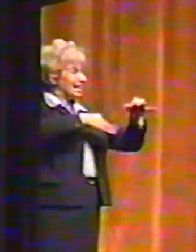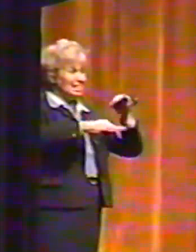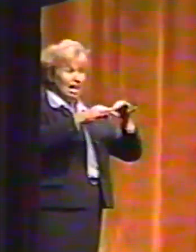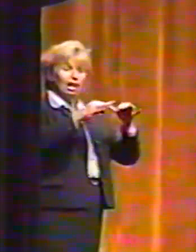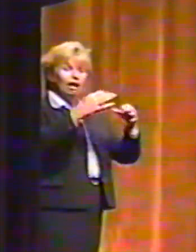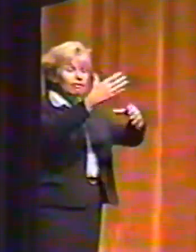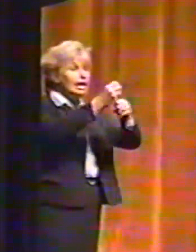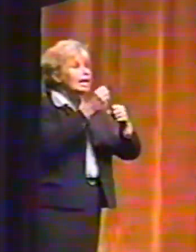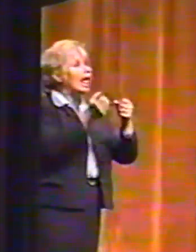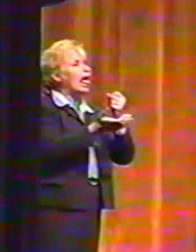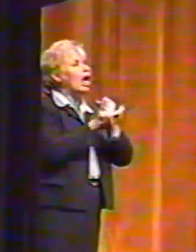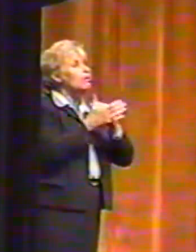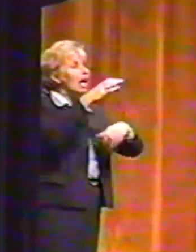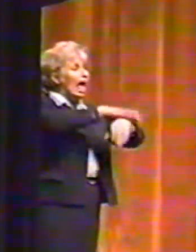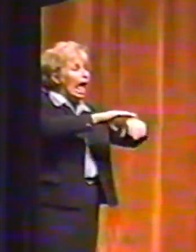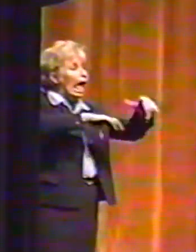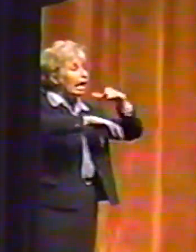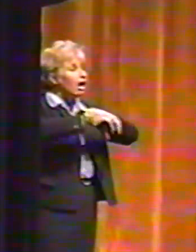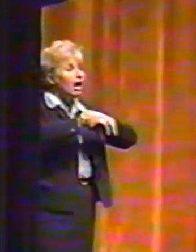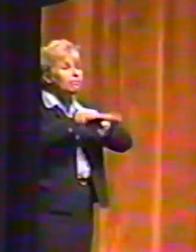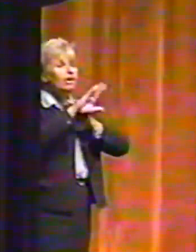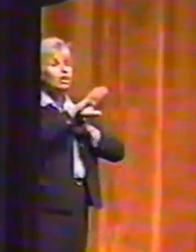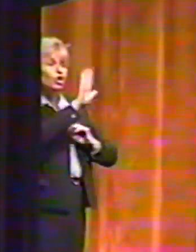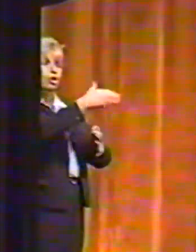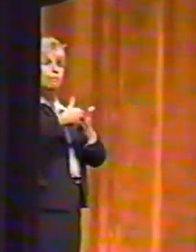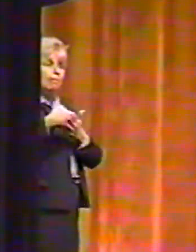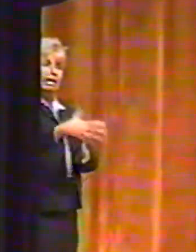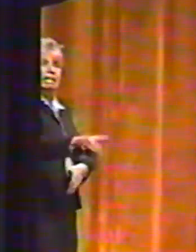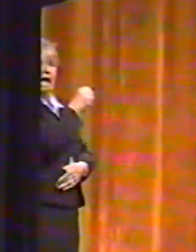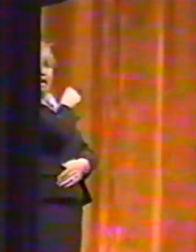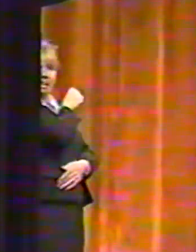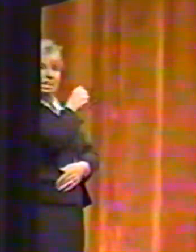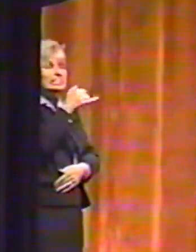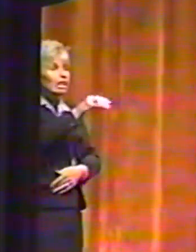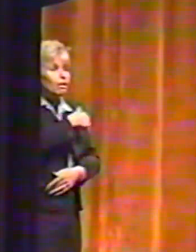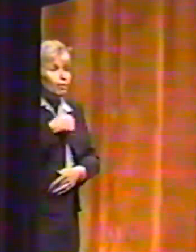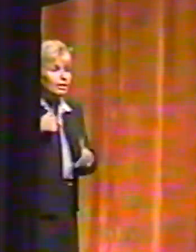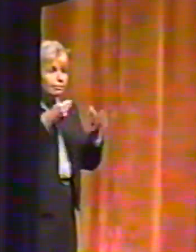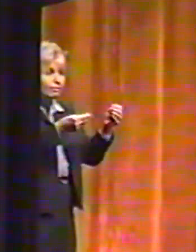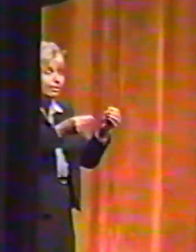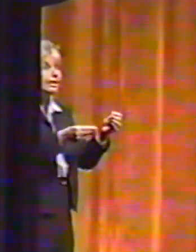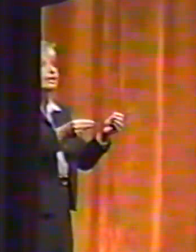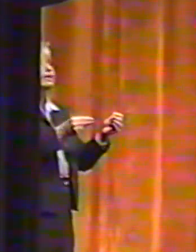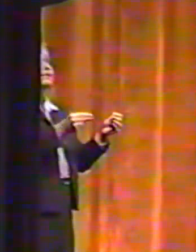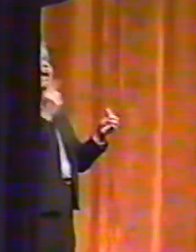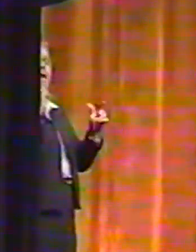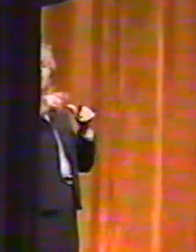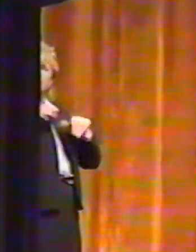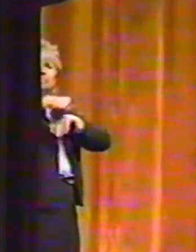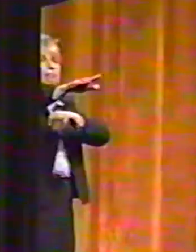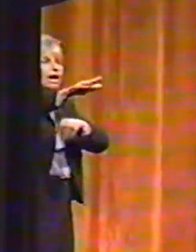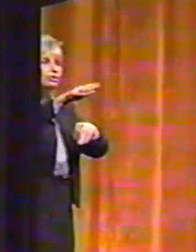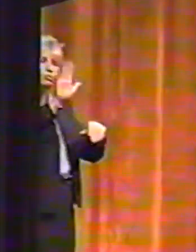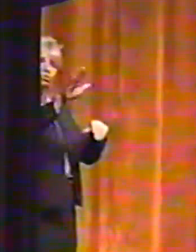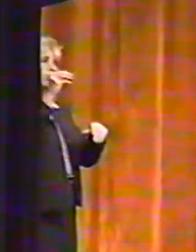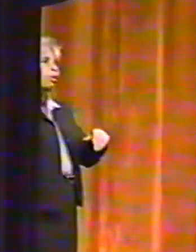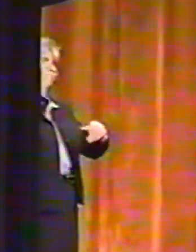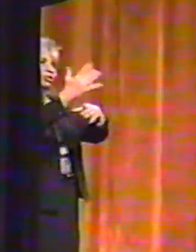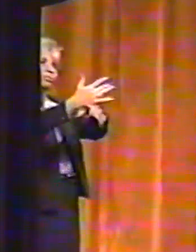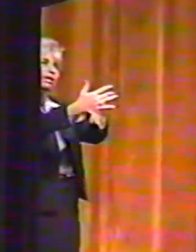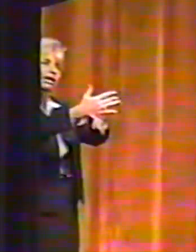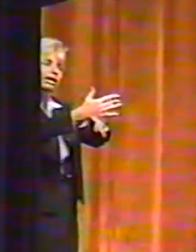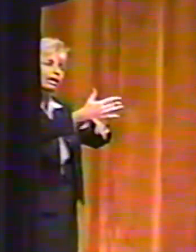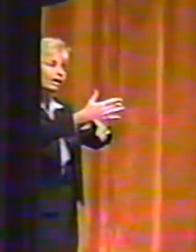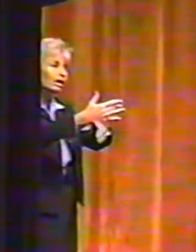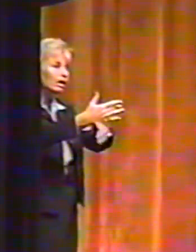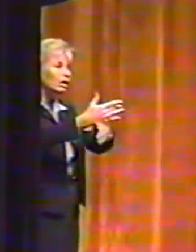handcuffed. Her child was taken away from her. By the way, she was still nursing this child, and immediately deported to Germany. And only